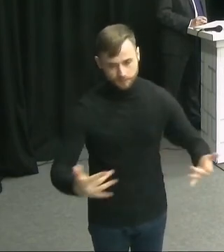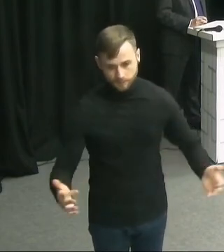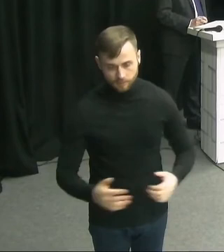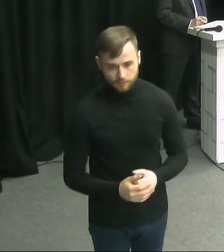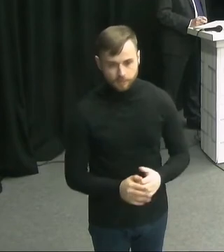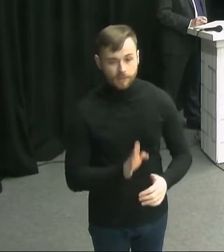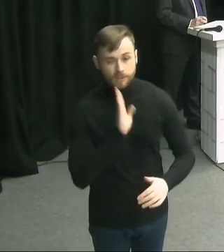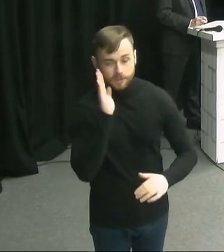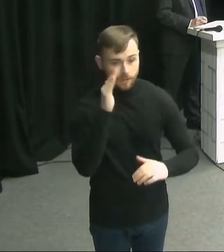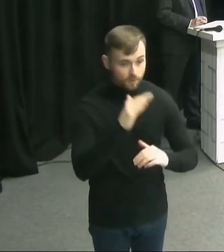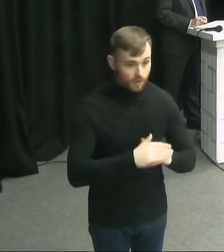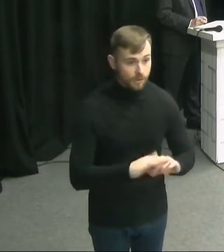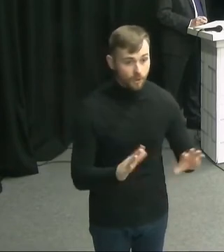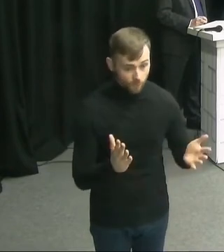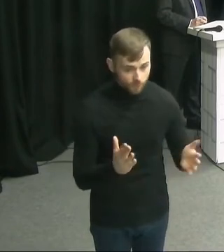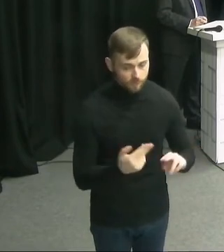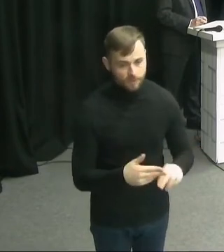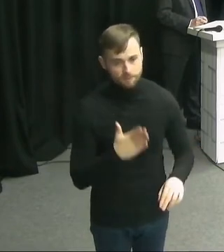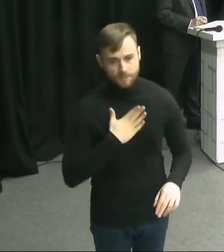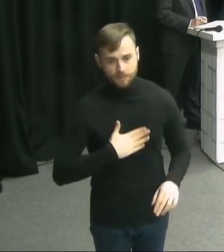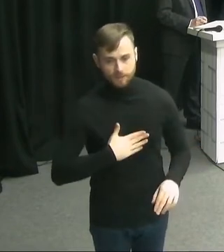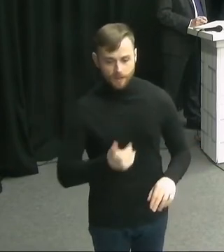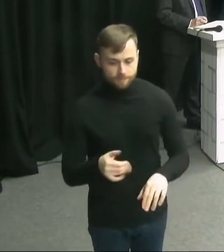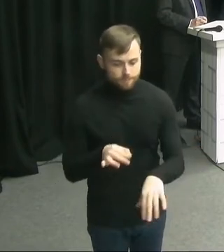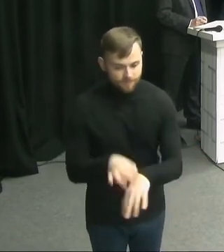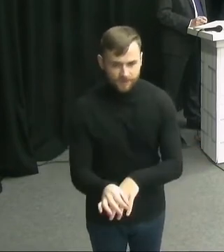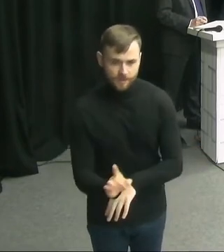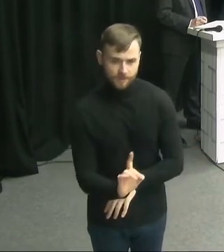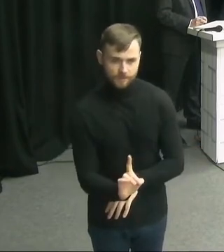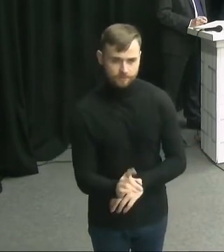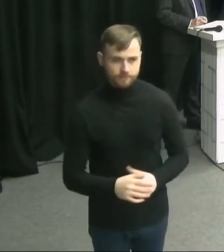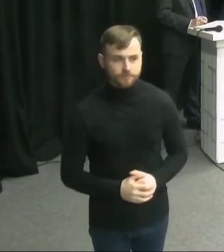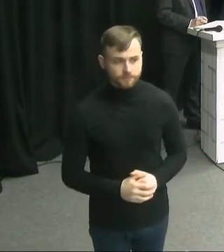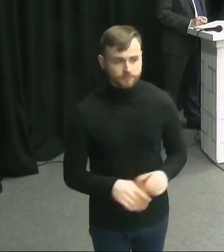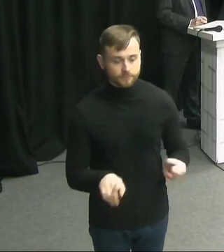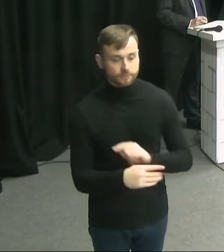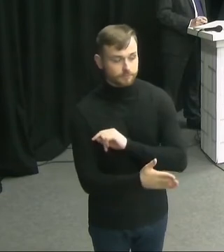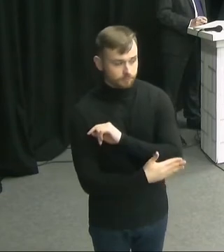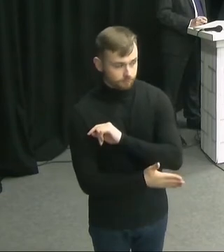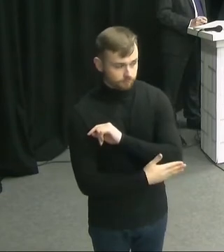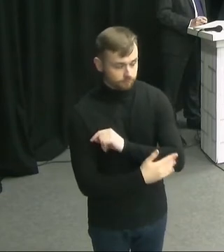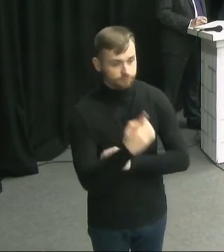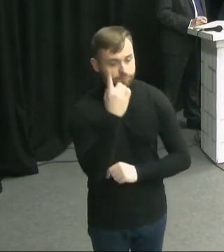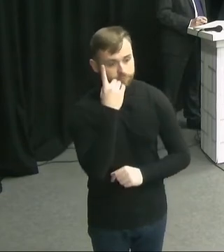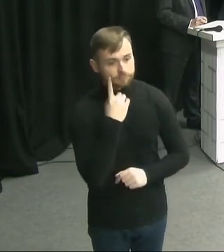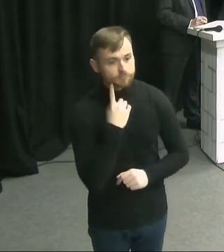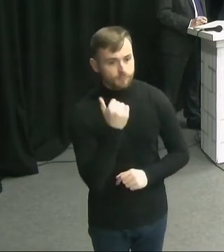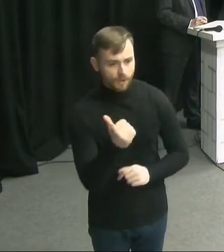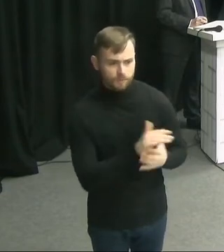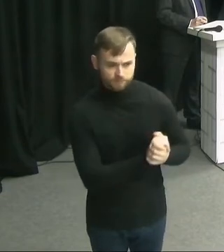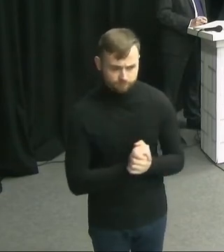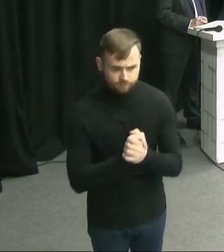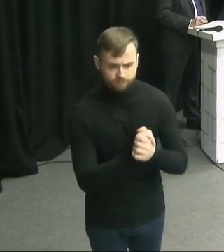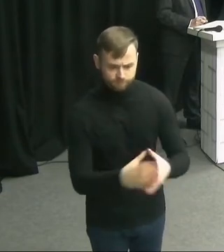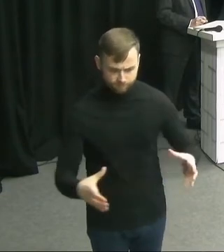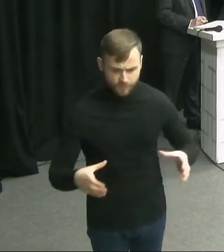in all kinds of cultural and sports activities, that you would commit to being here in university all